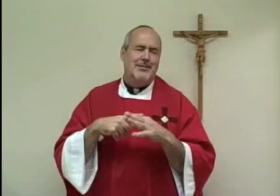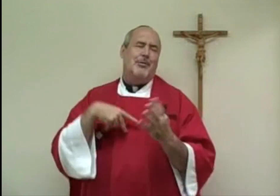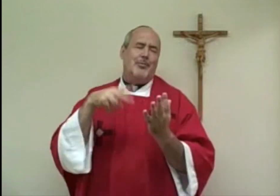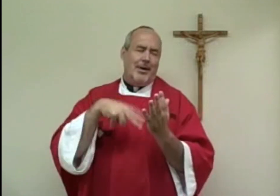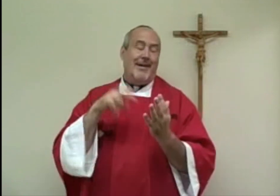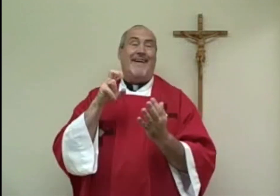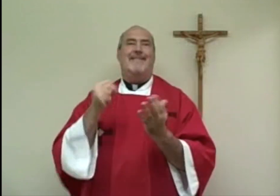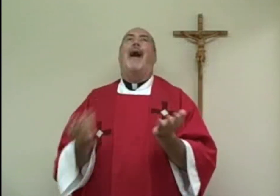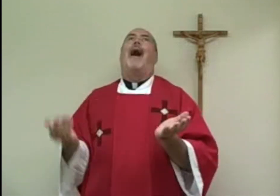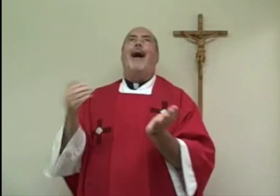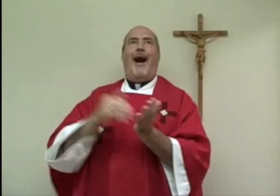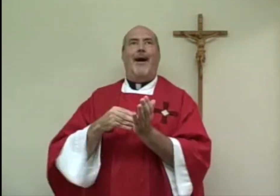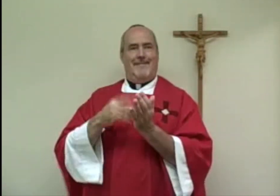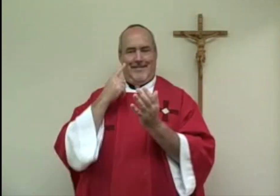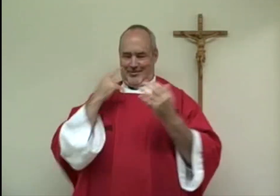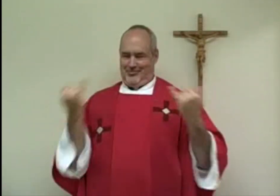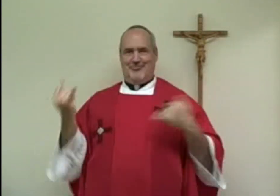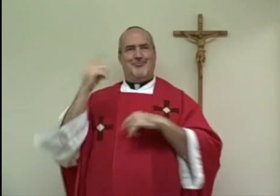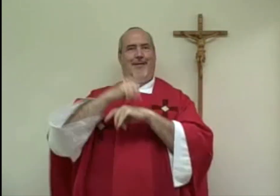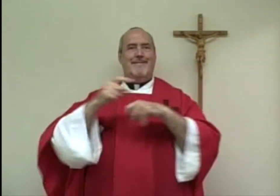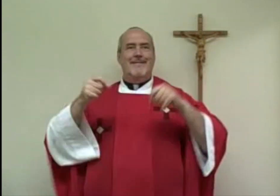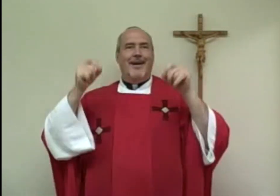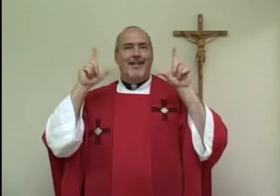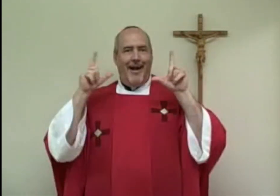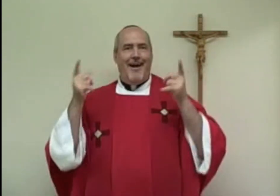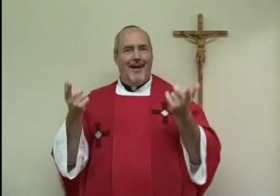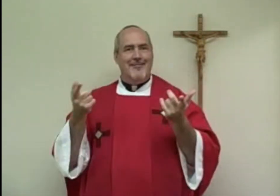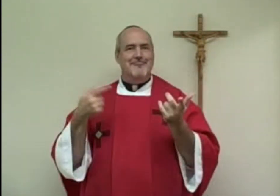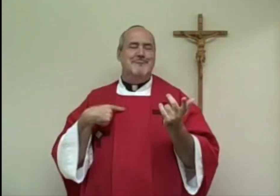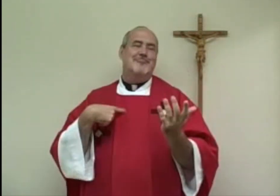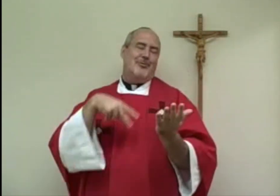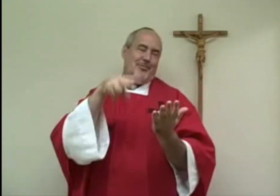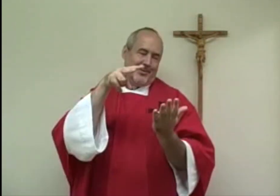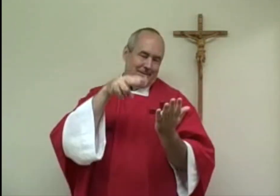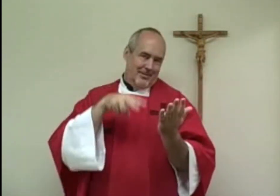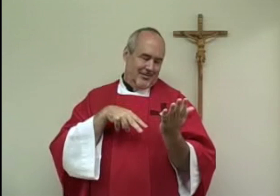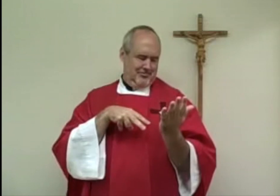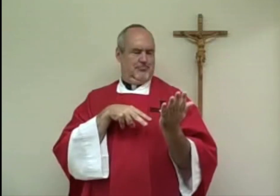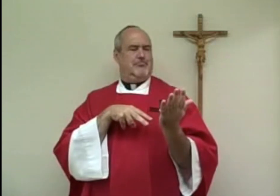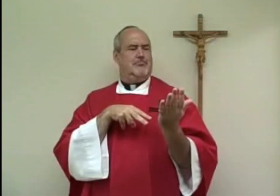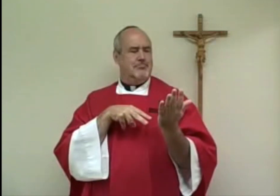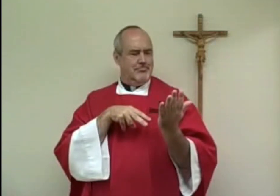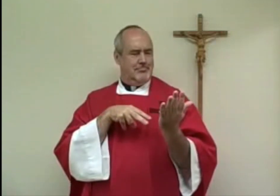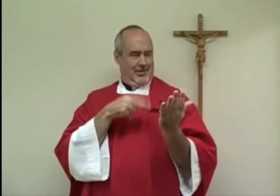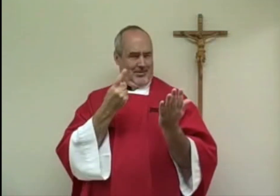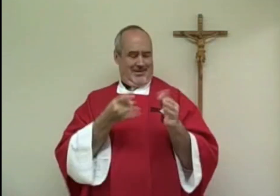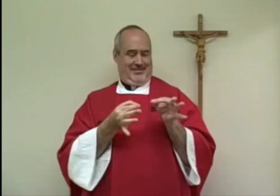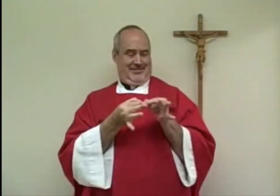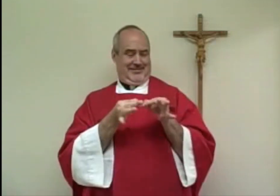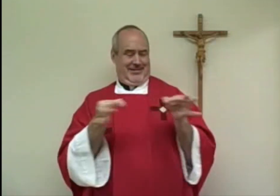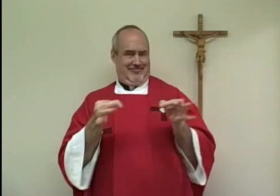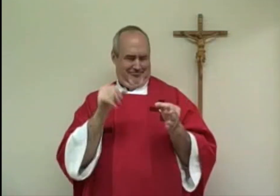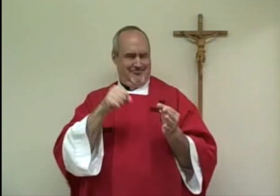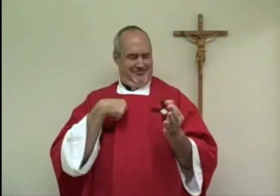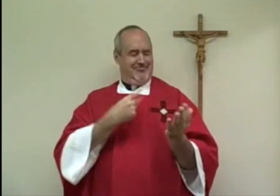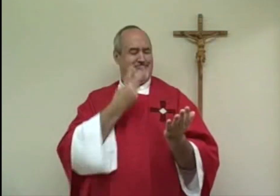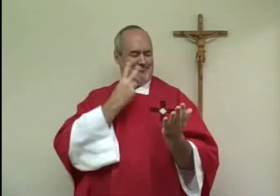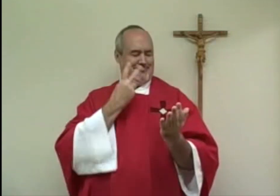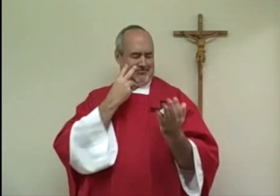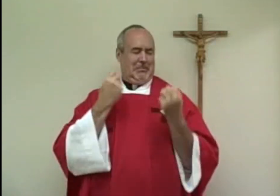I've read this passage so many times, and I even read it again today for the vlog. And I was reading it, there's this one sentence that